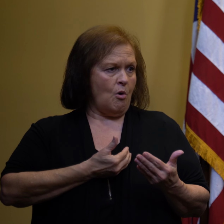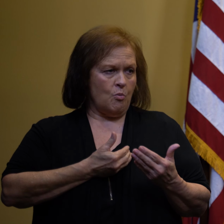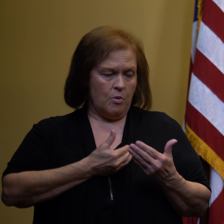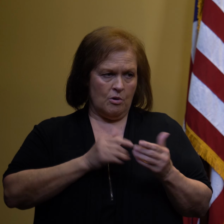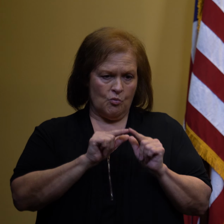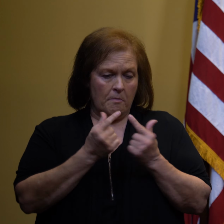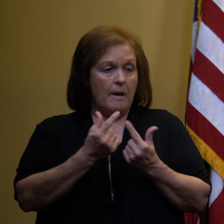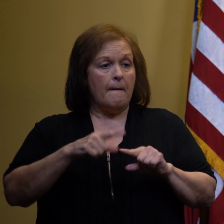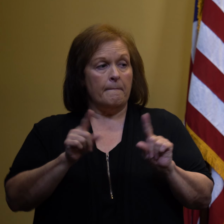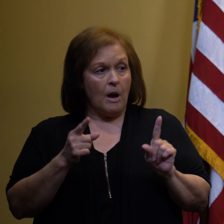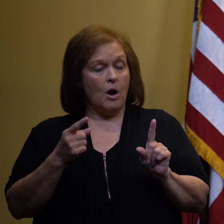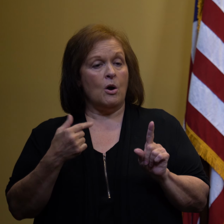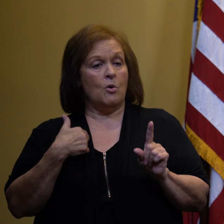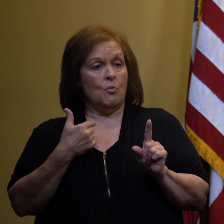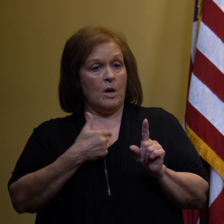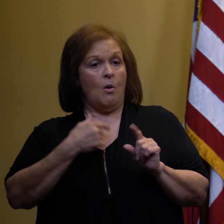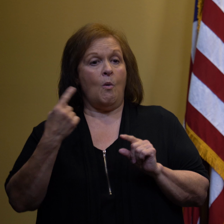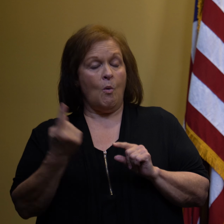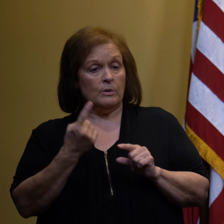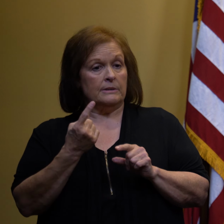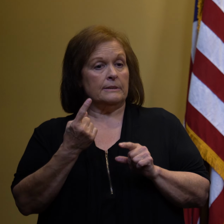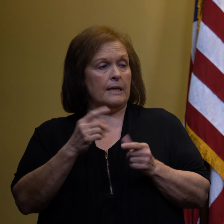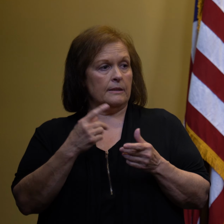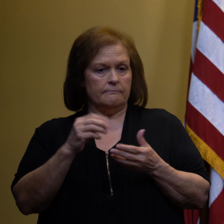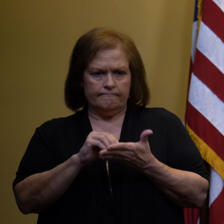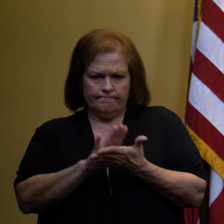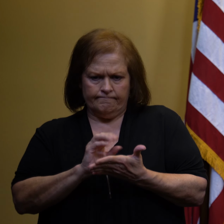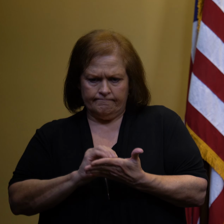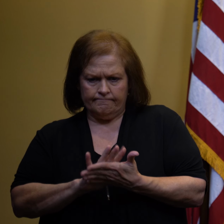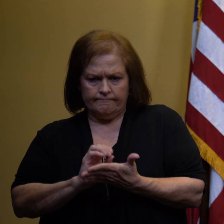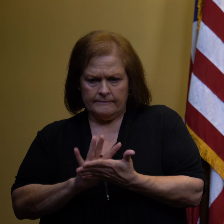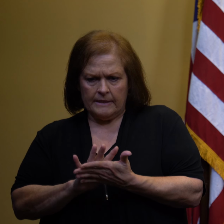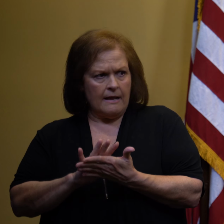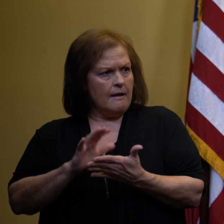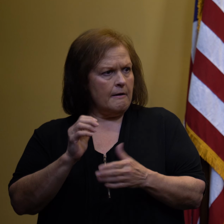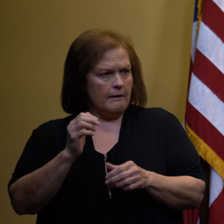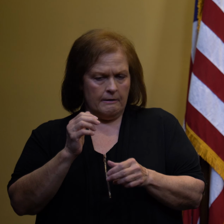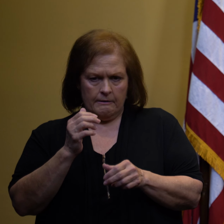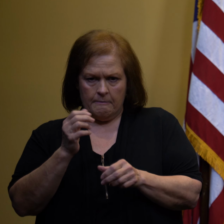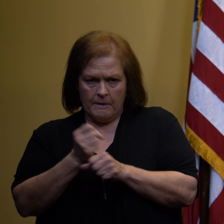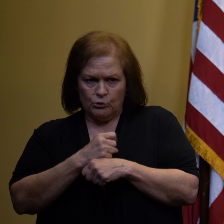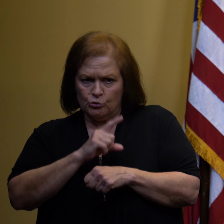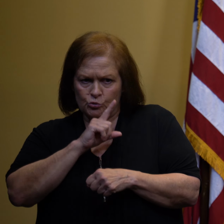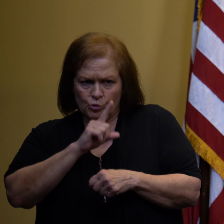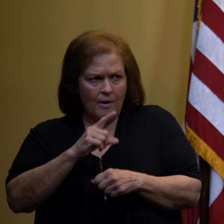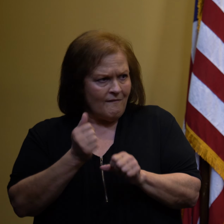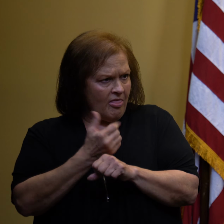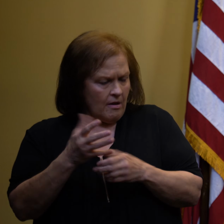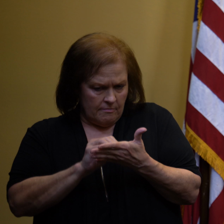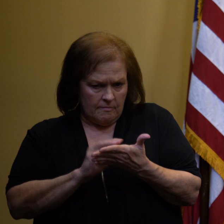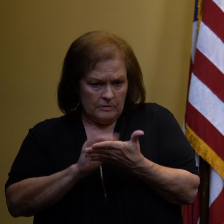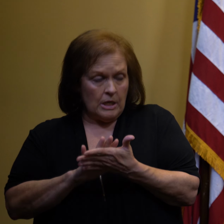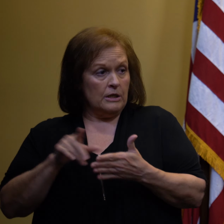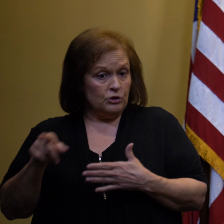command, but we also always make sure that we document properly, making that official ask, and she, on